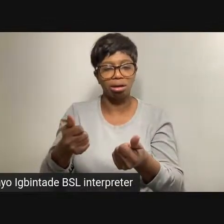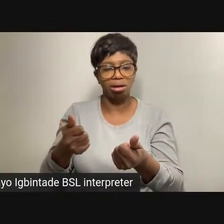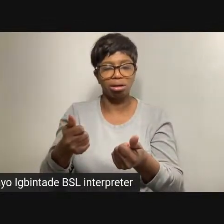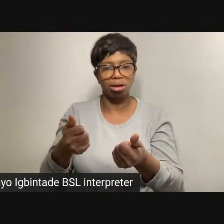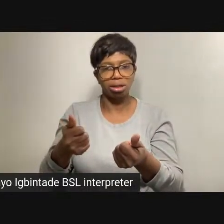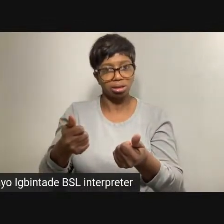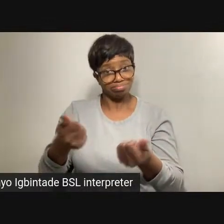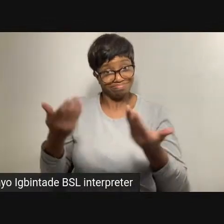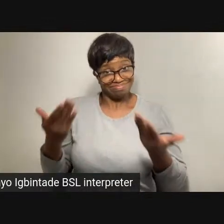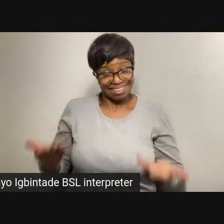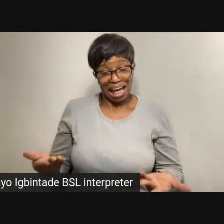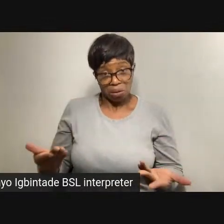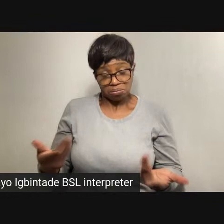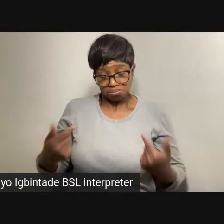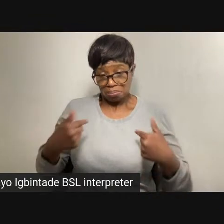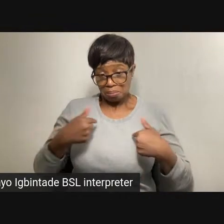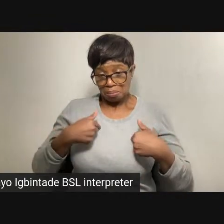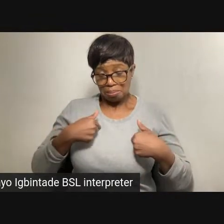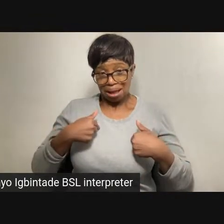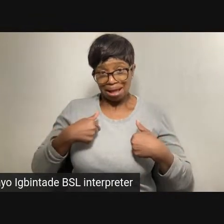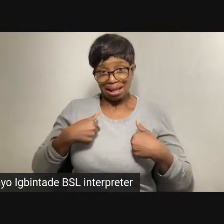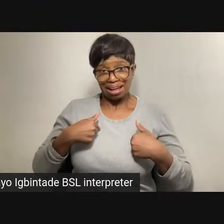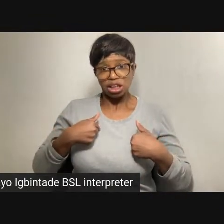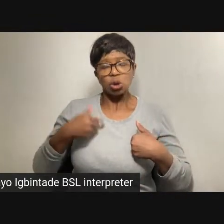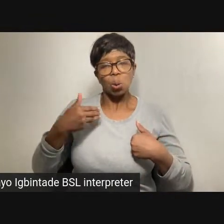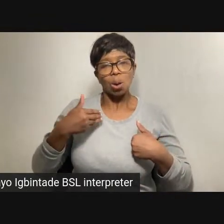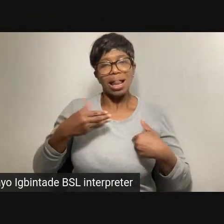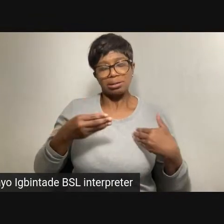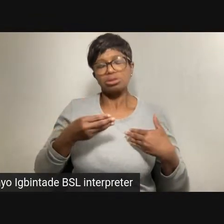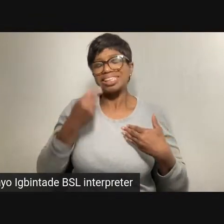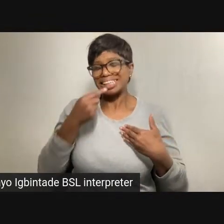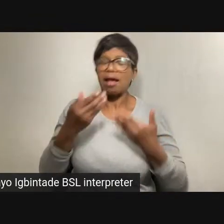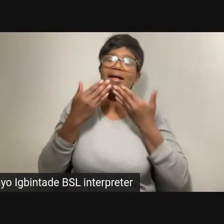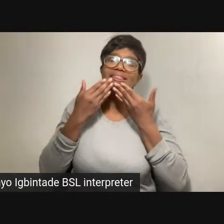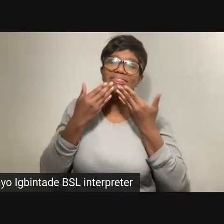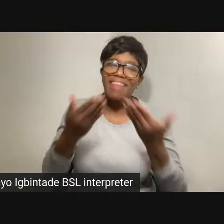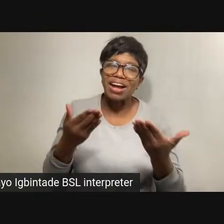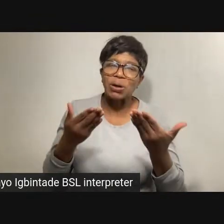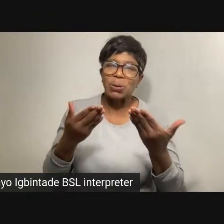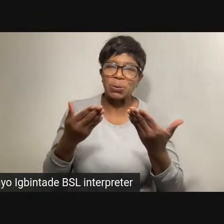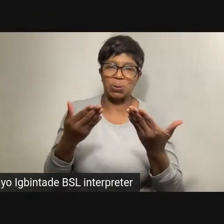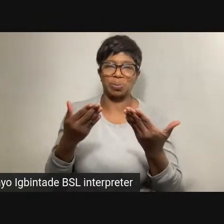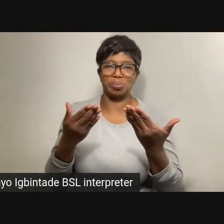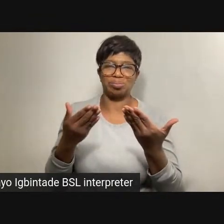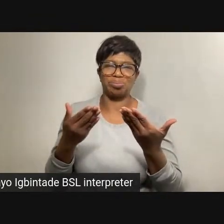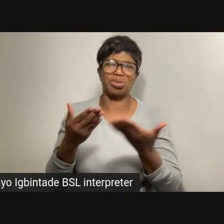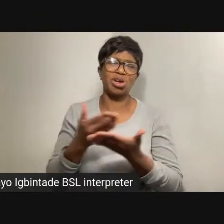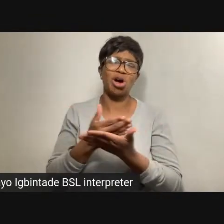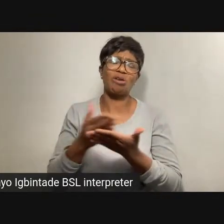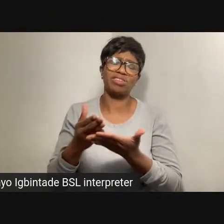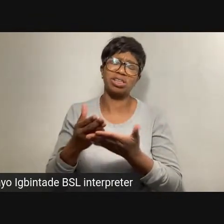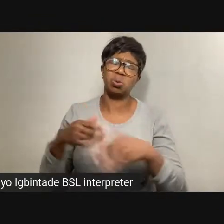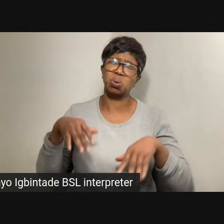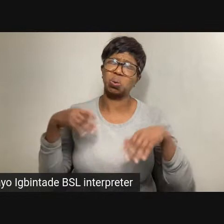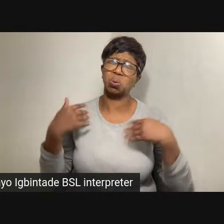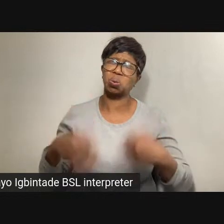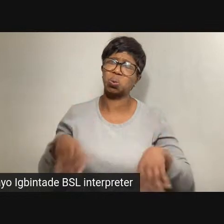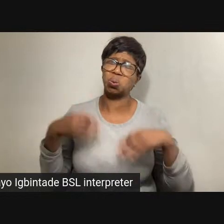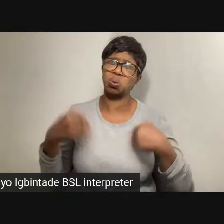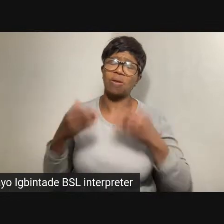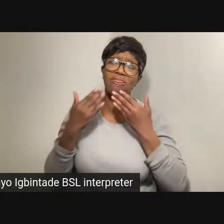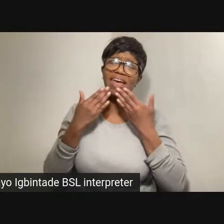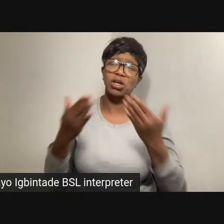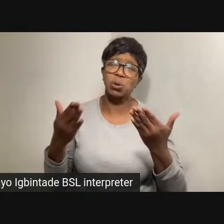to me to lead the vote of thanks. Obviously, a huge thank you